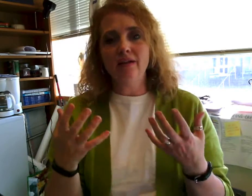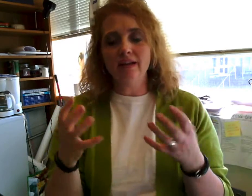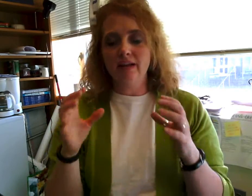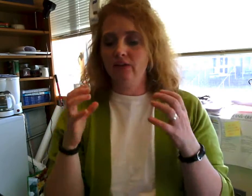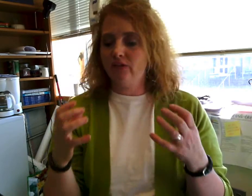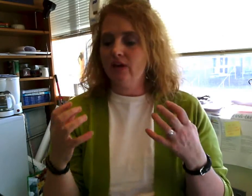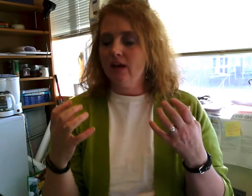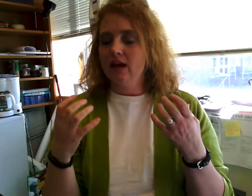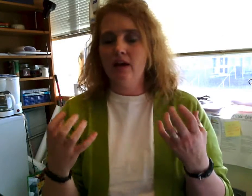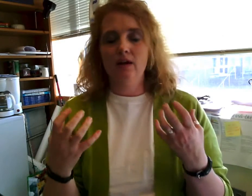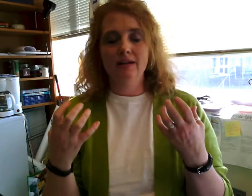Heal is